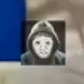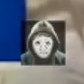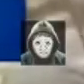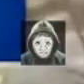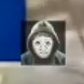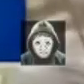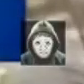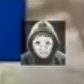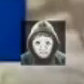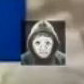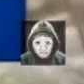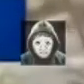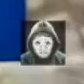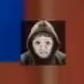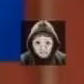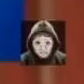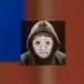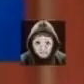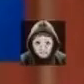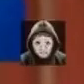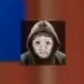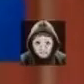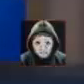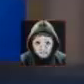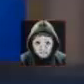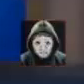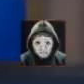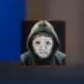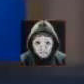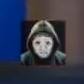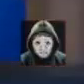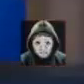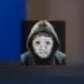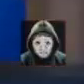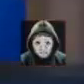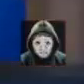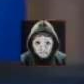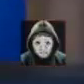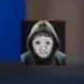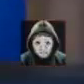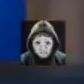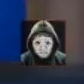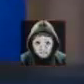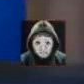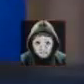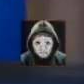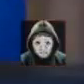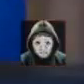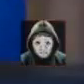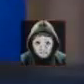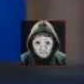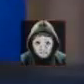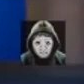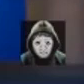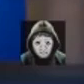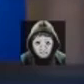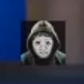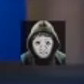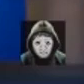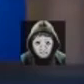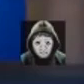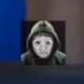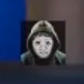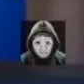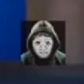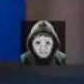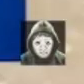former Texas Border Patrol agent Amon Blair, who says the Tren de Aragua uses extortion to fund their organization,